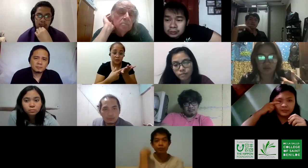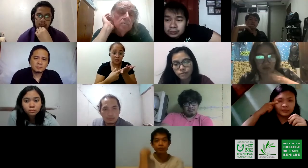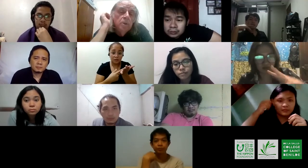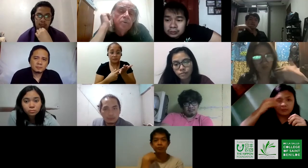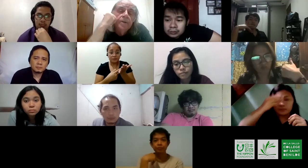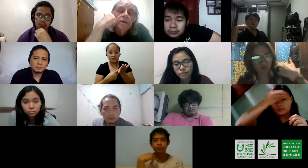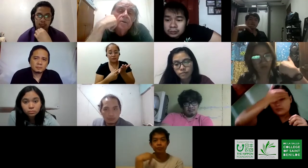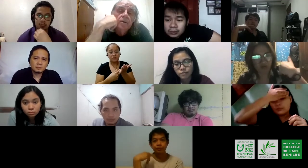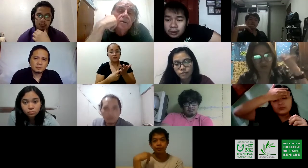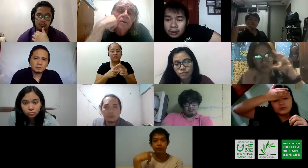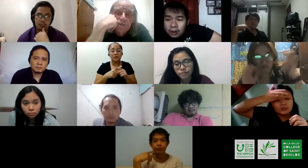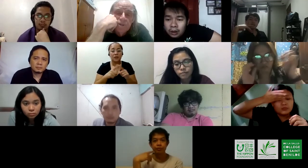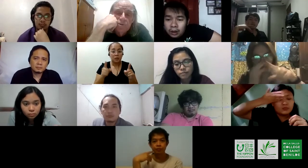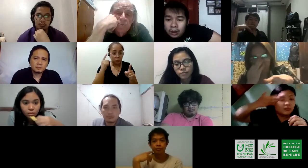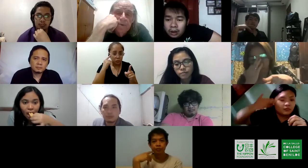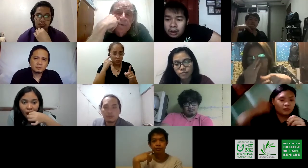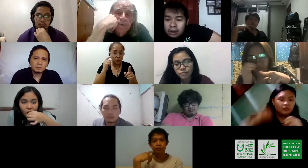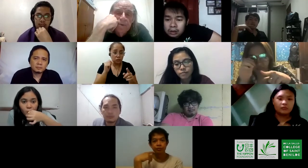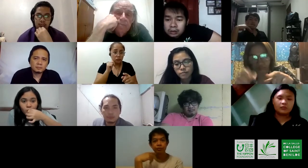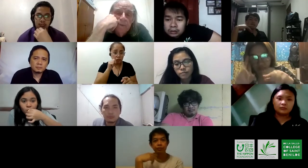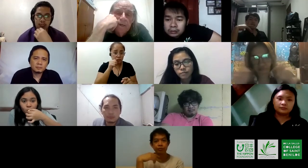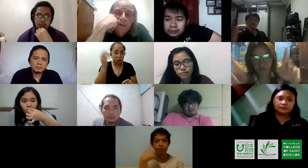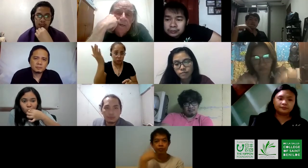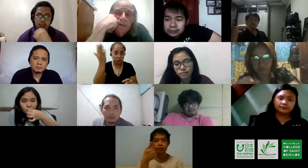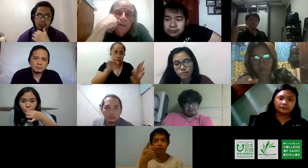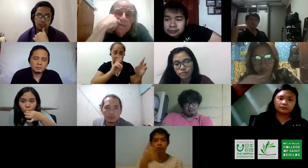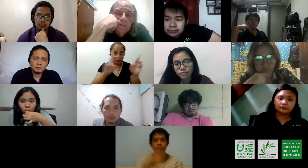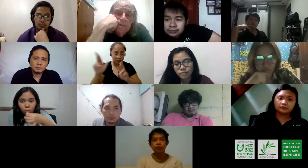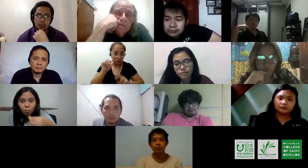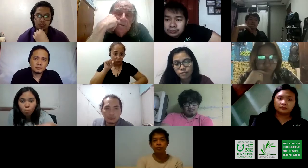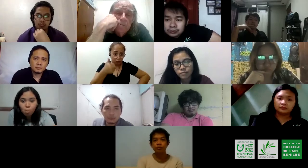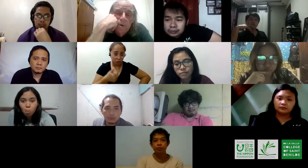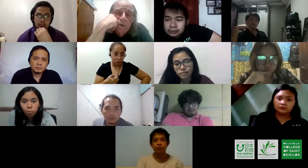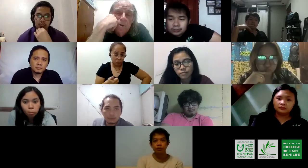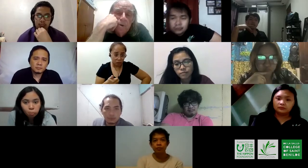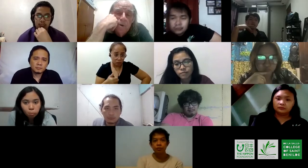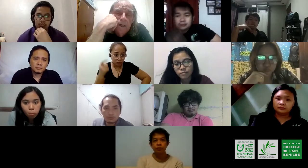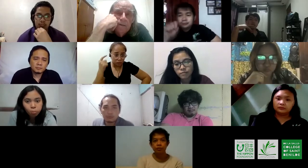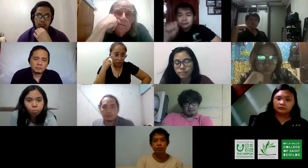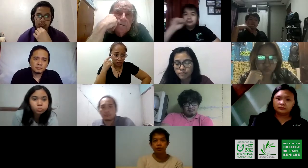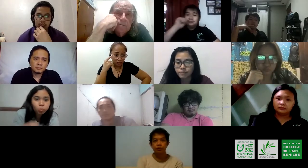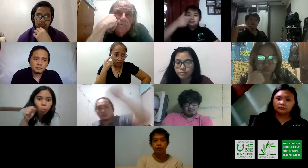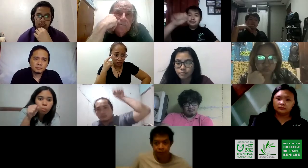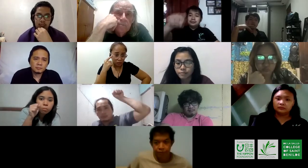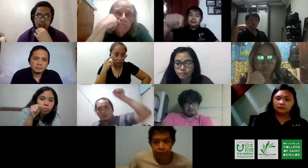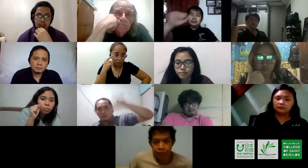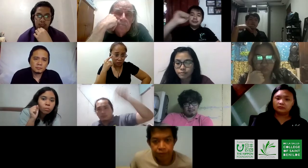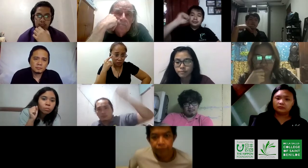but do you think your presentations will be ready by tomorrow at